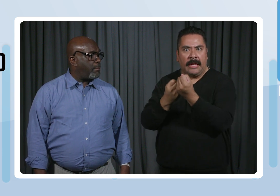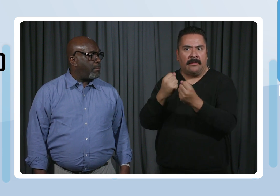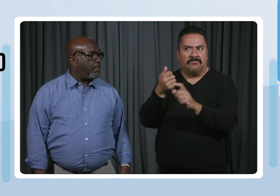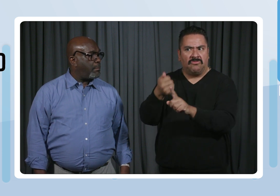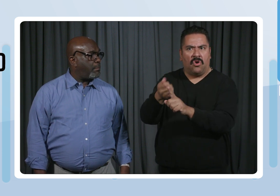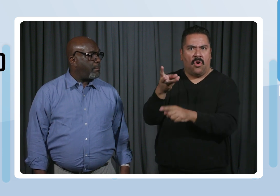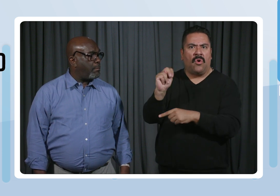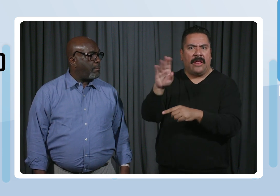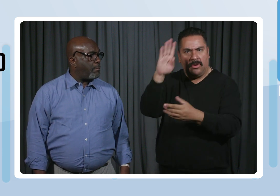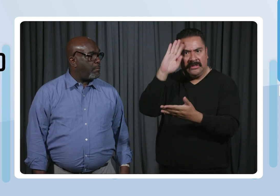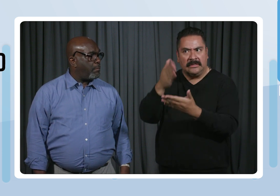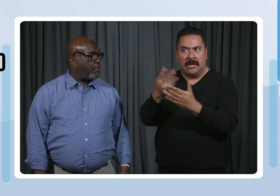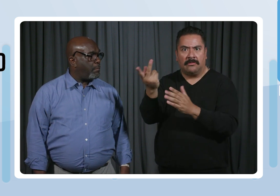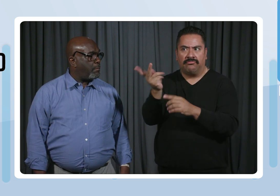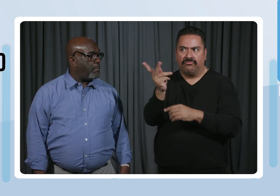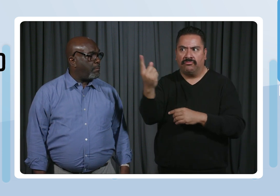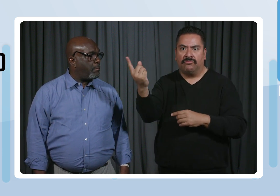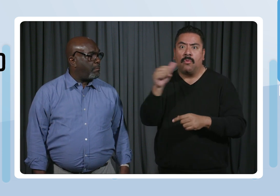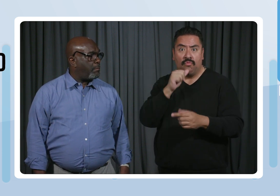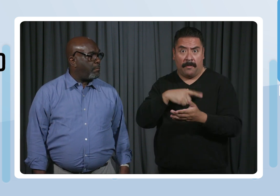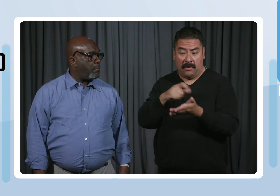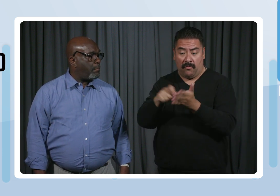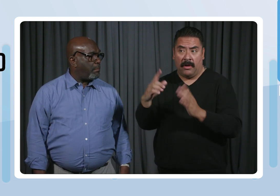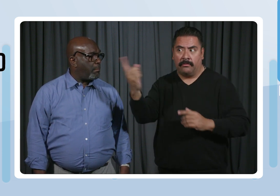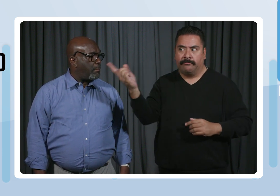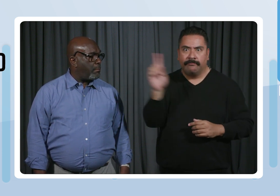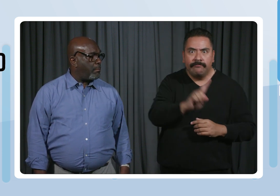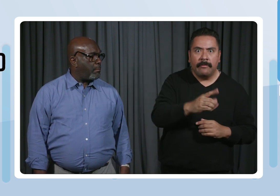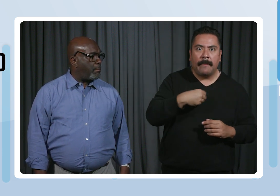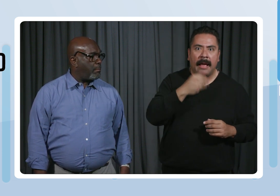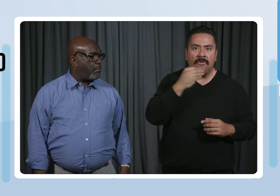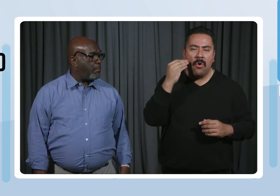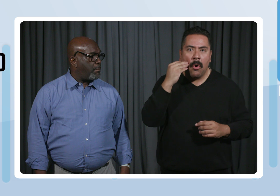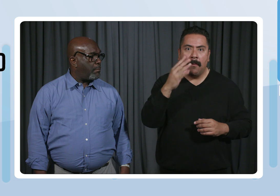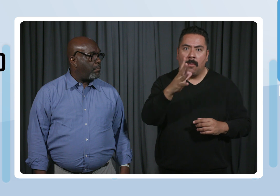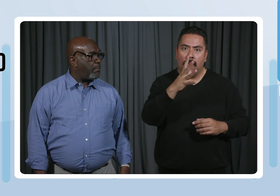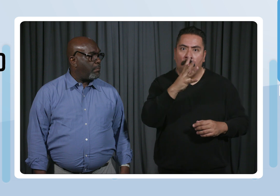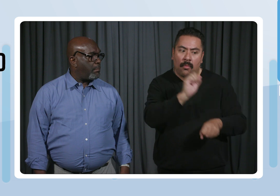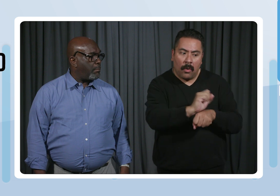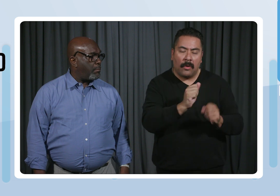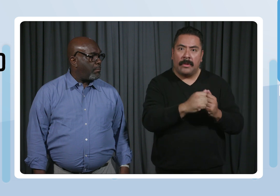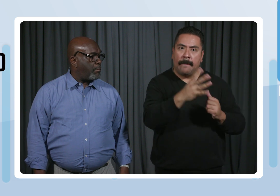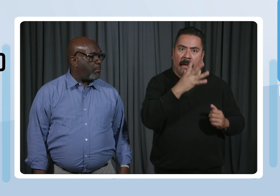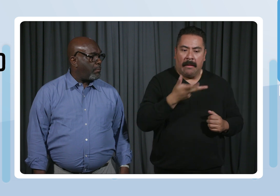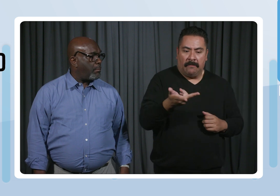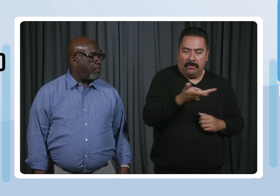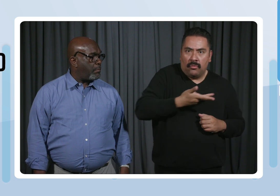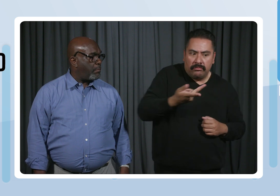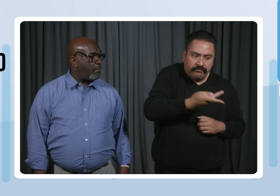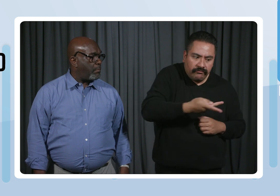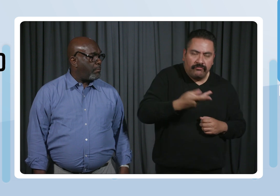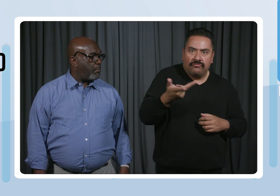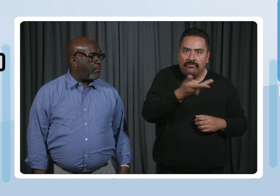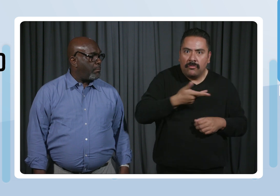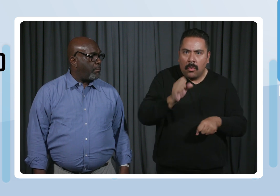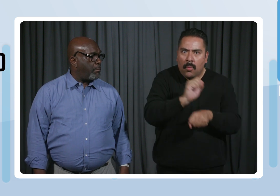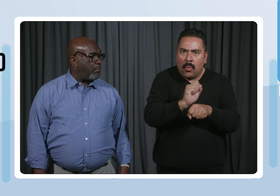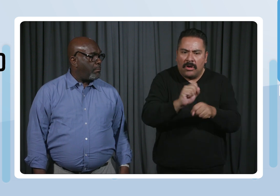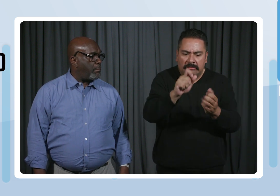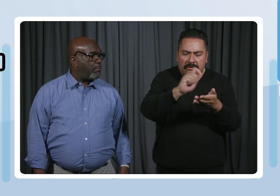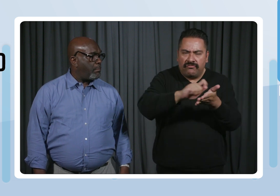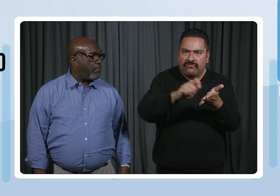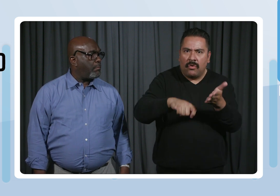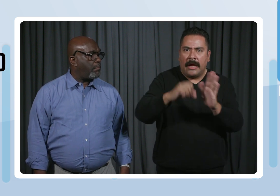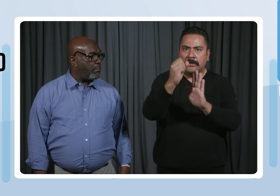to my home and worked with me and with my mom on crafting a script that felt really true to who